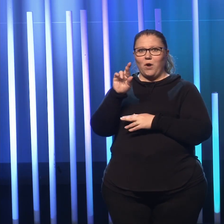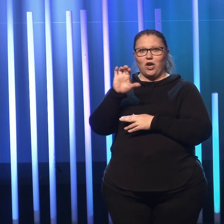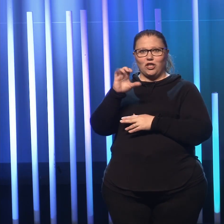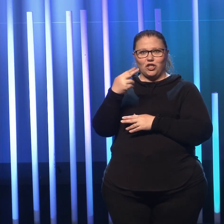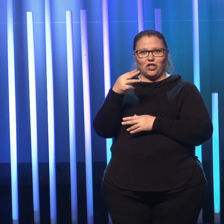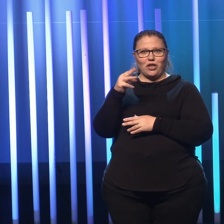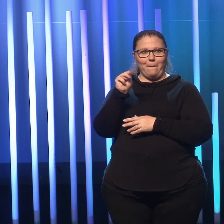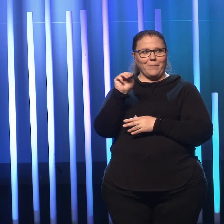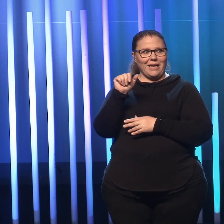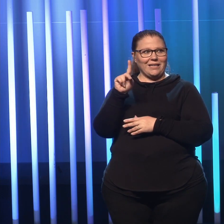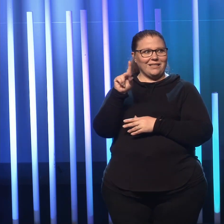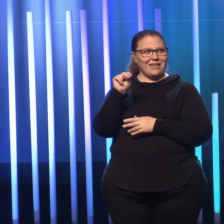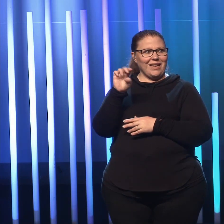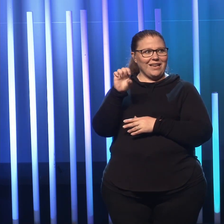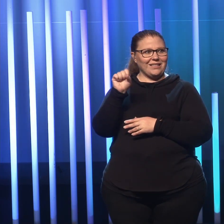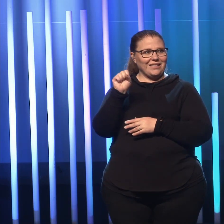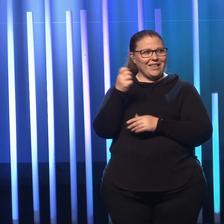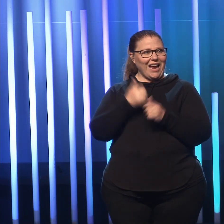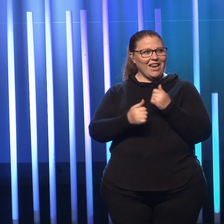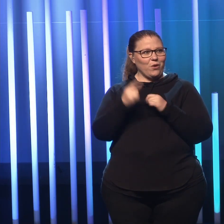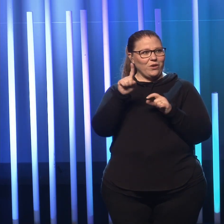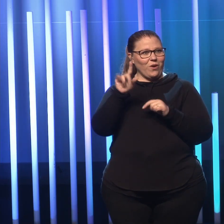100% correct so far?